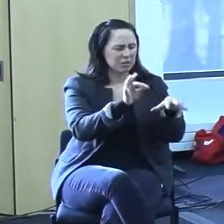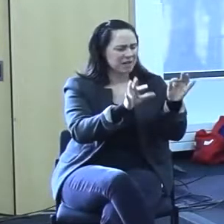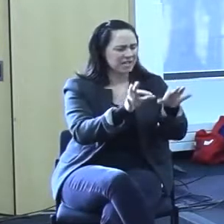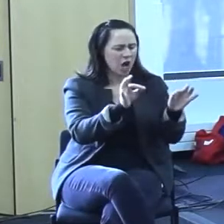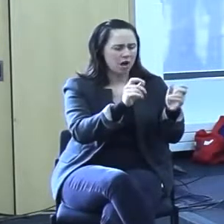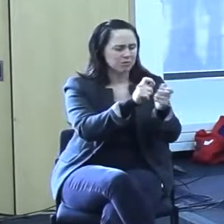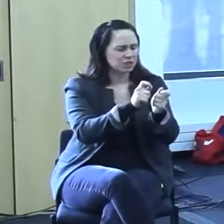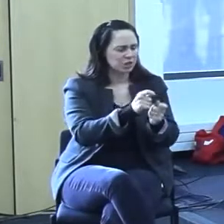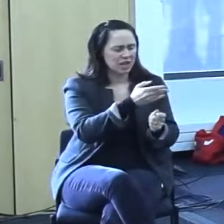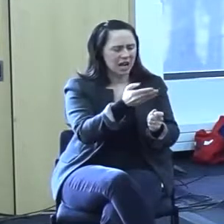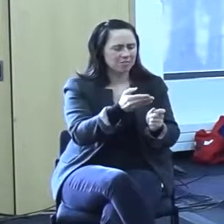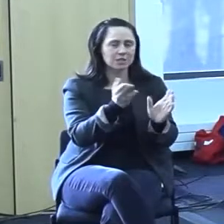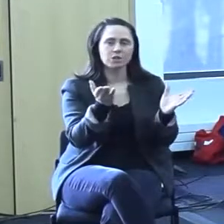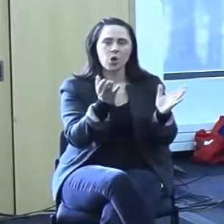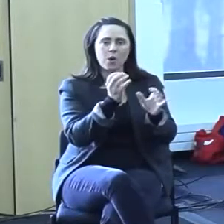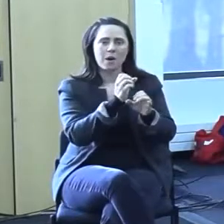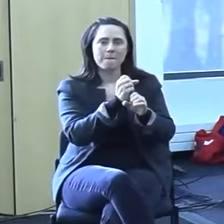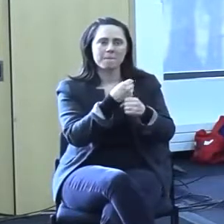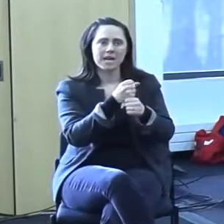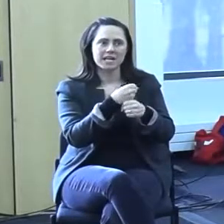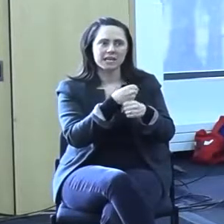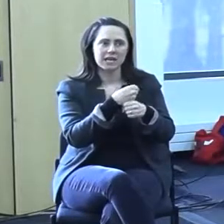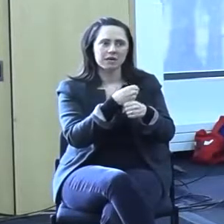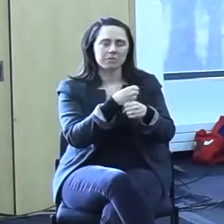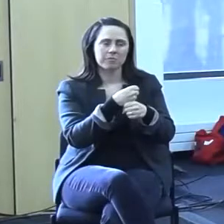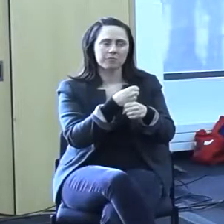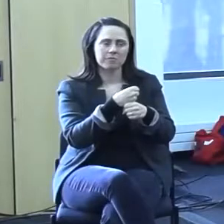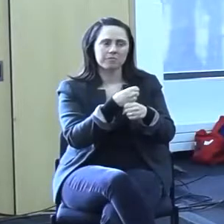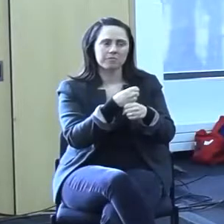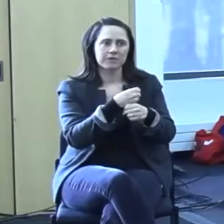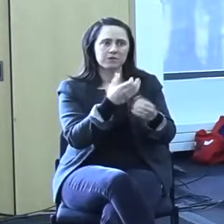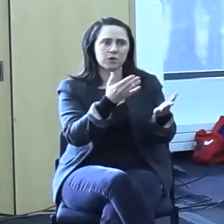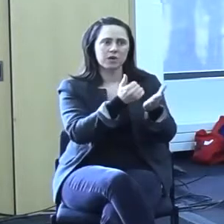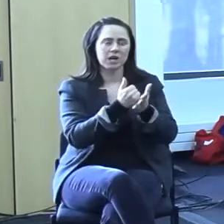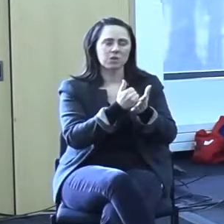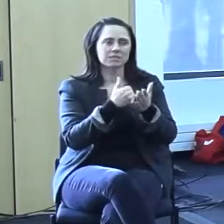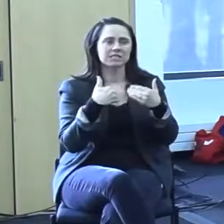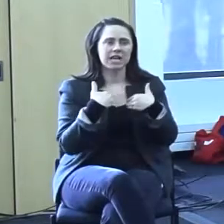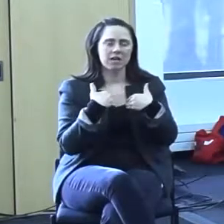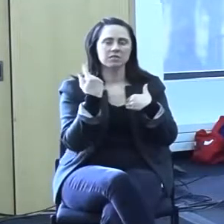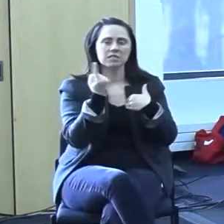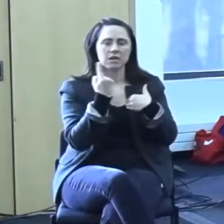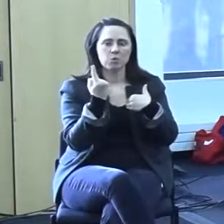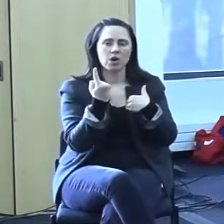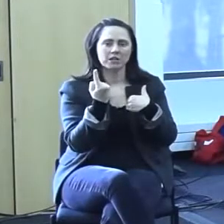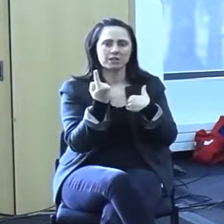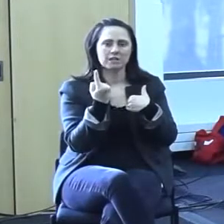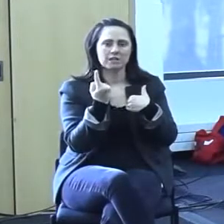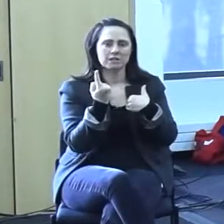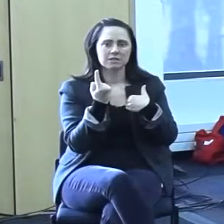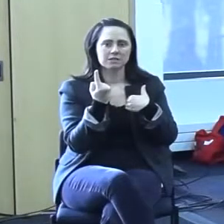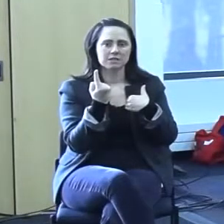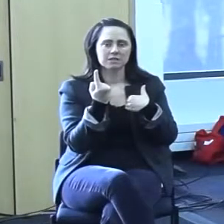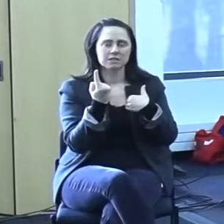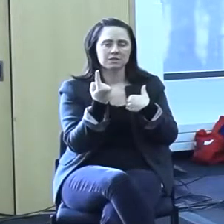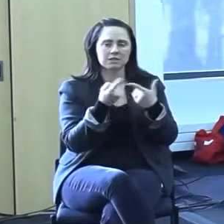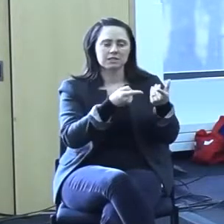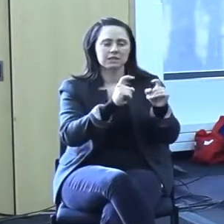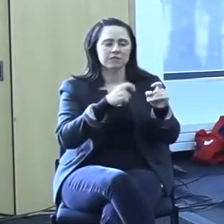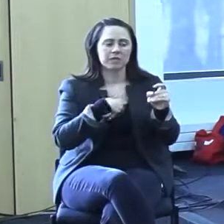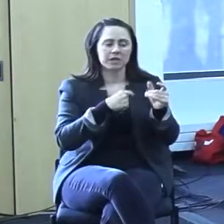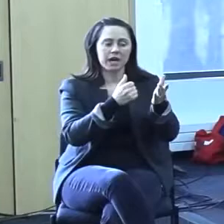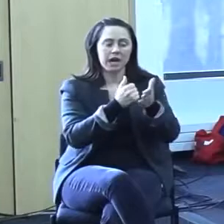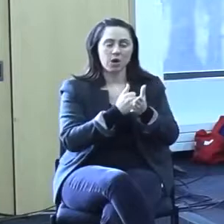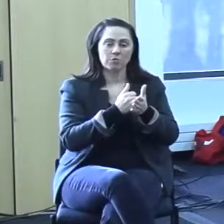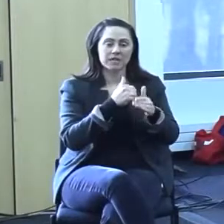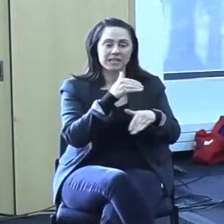So making so it helps to have someone give me a